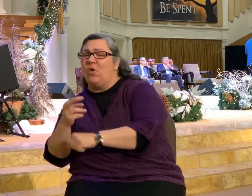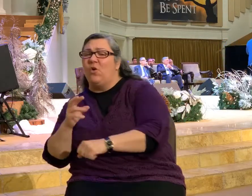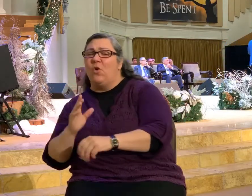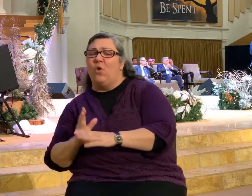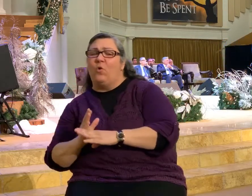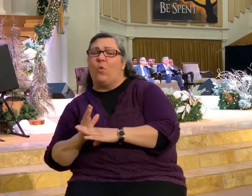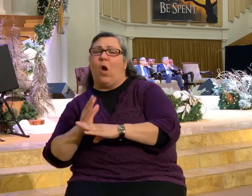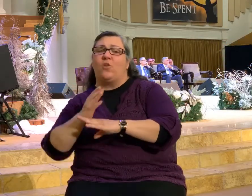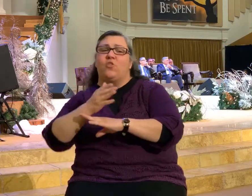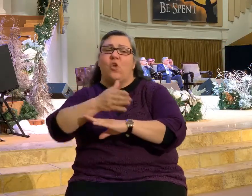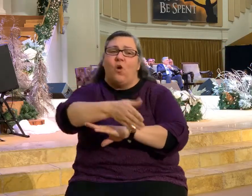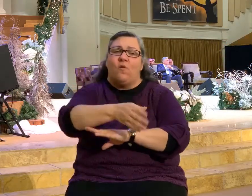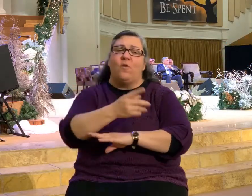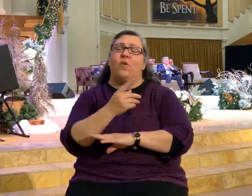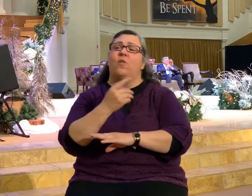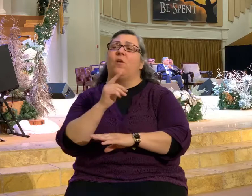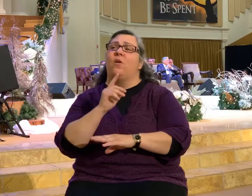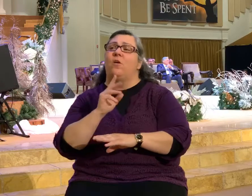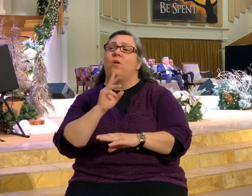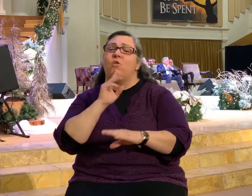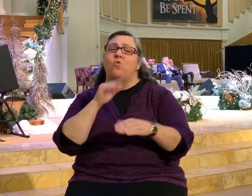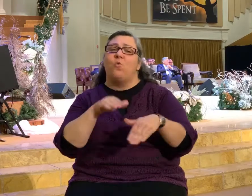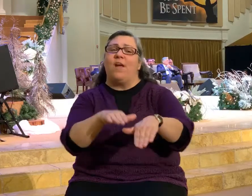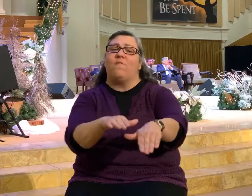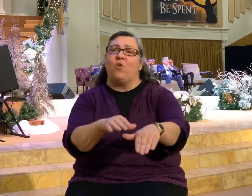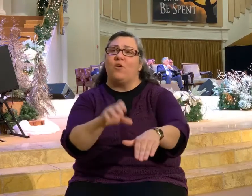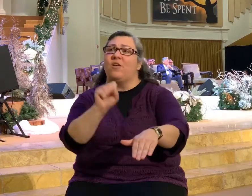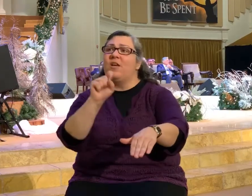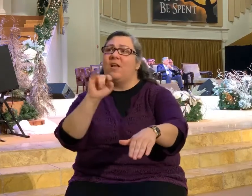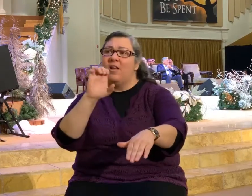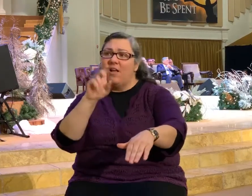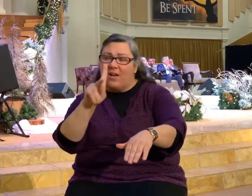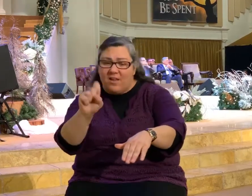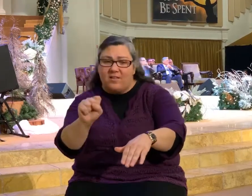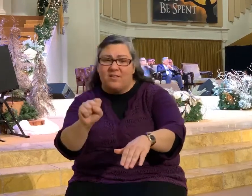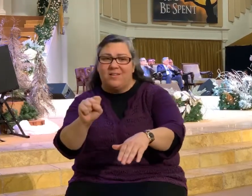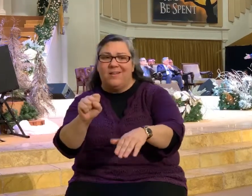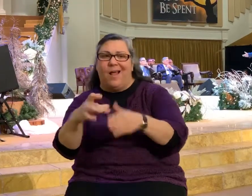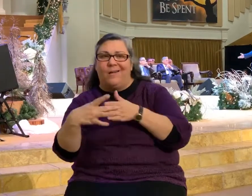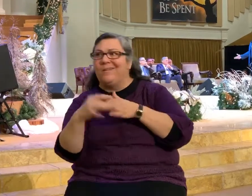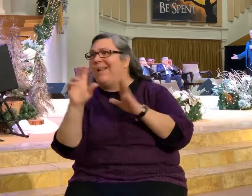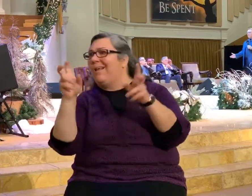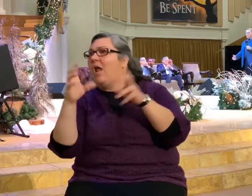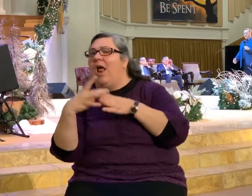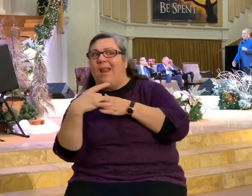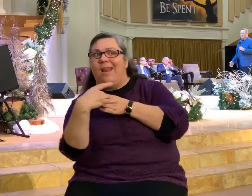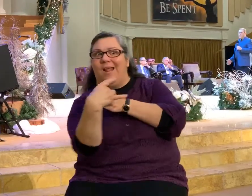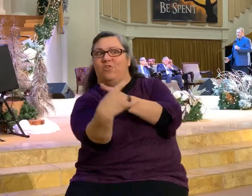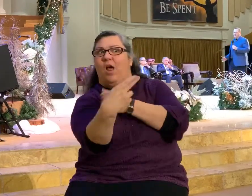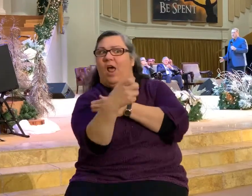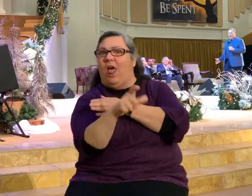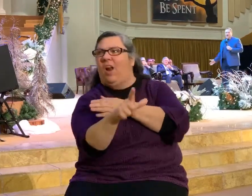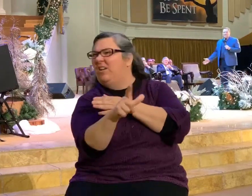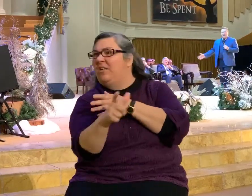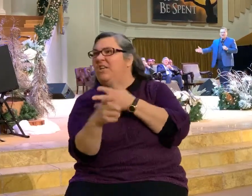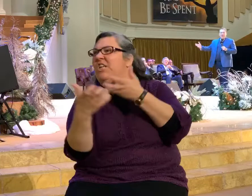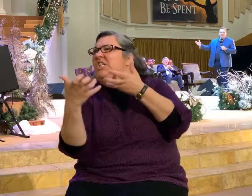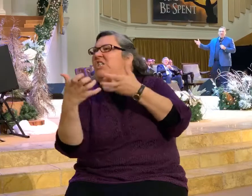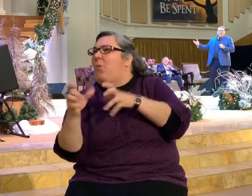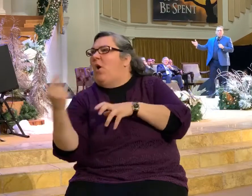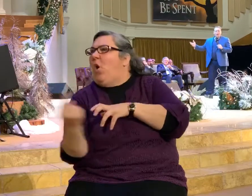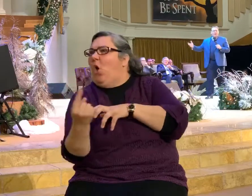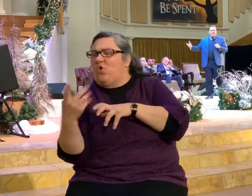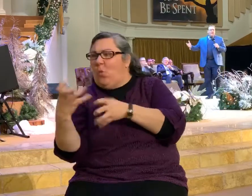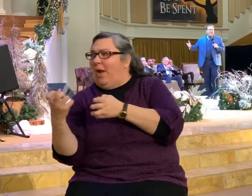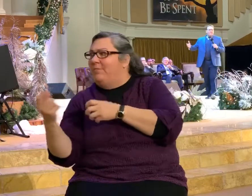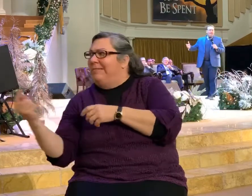were going to have to cross the river Styx, which led to hell. And so you didn't want to go. You wanted to take someone with you. And so as